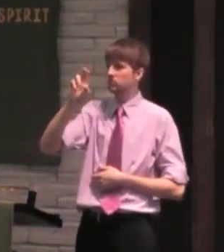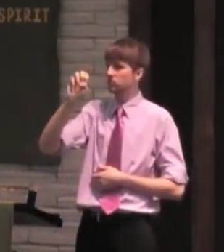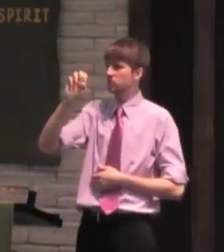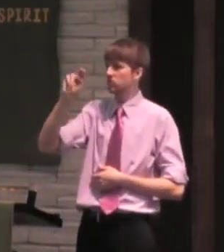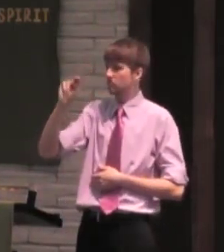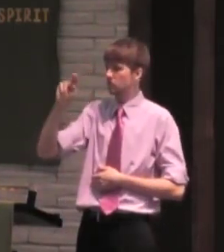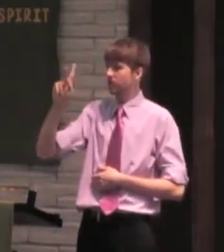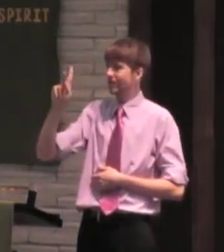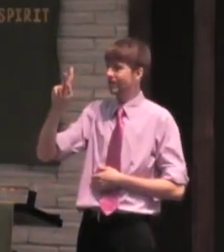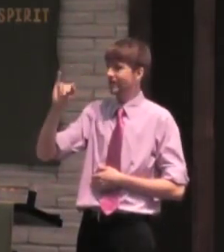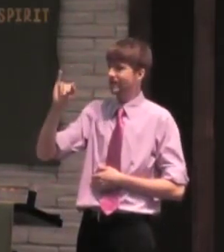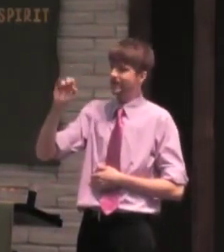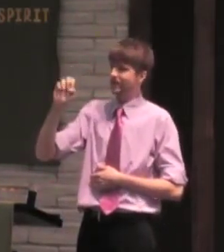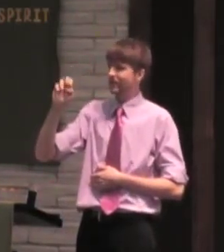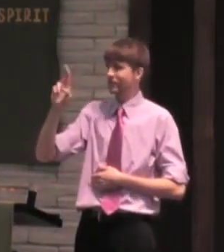philosopher